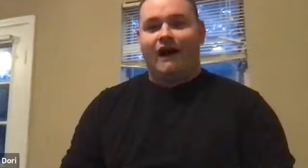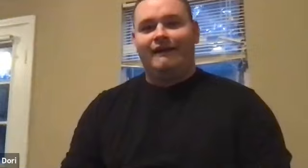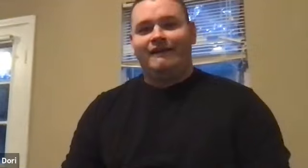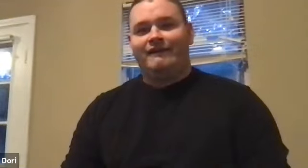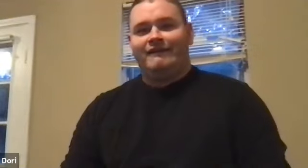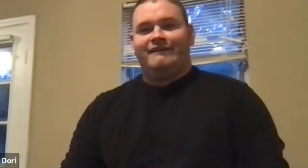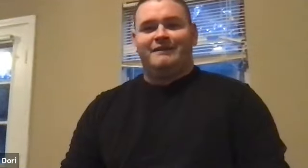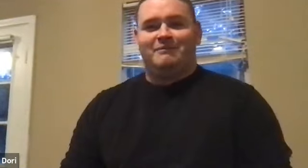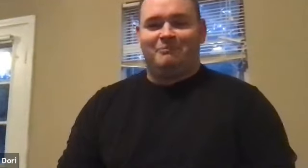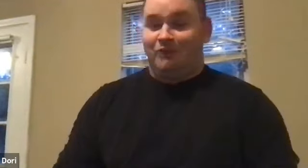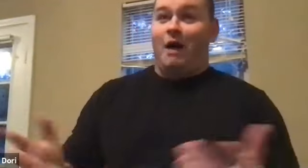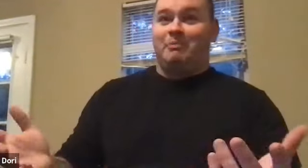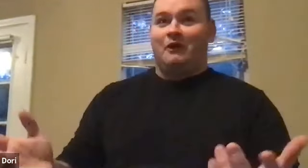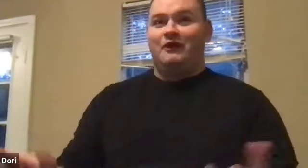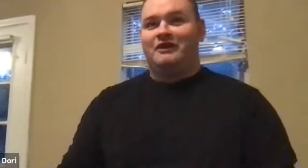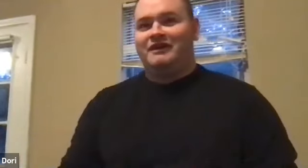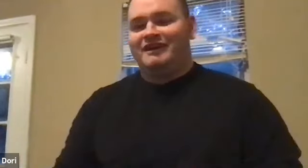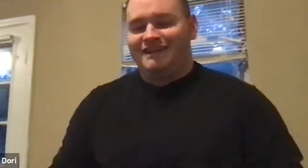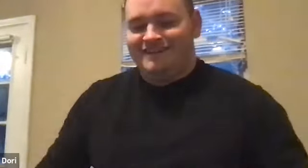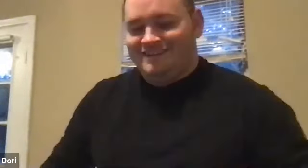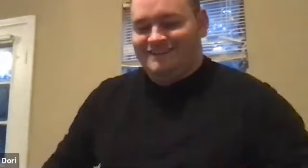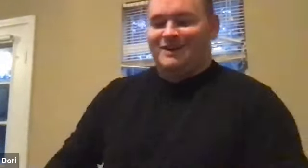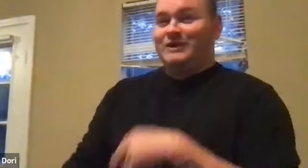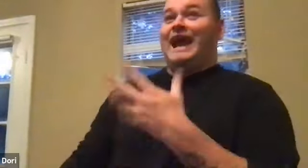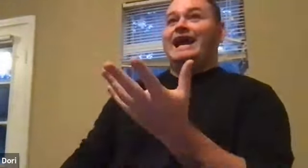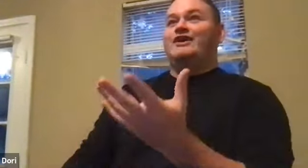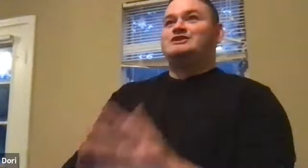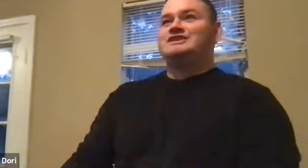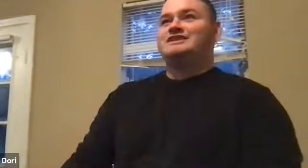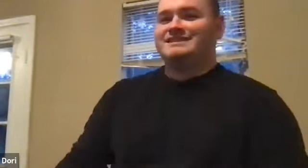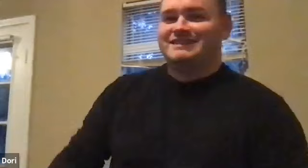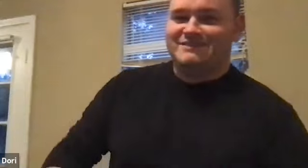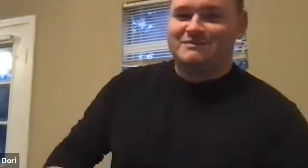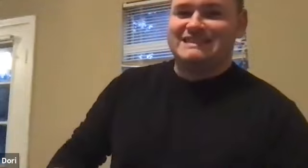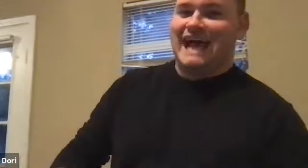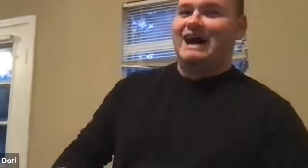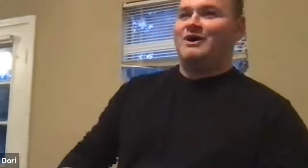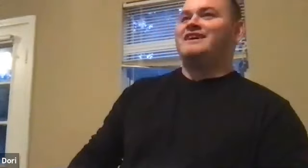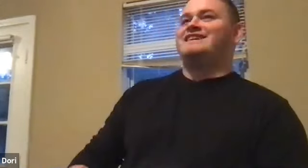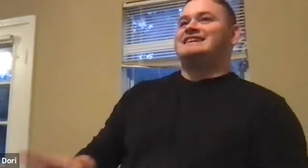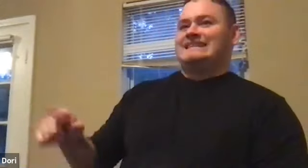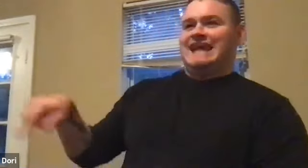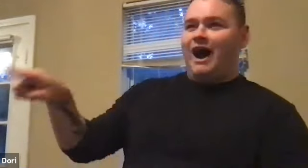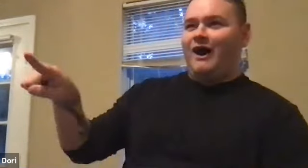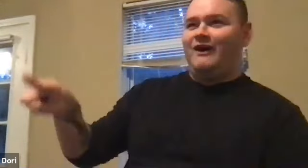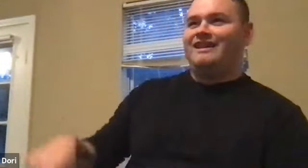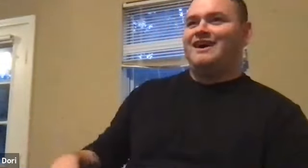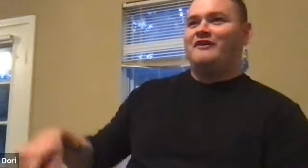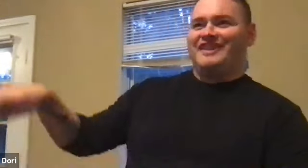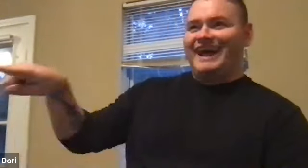not proper. Who cares? From the South, y'all over